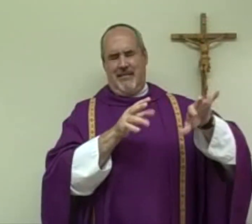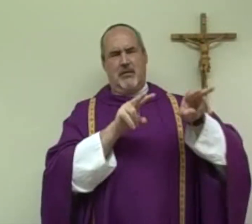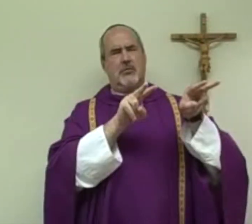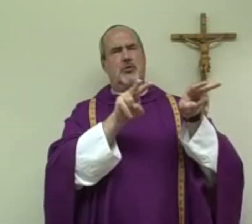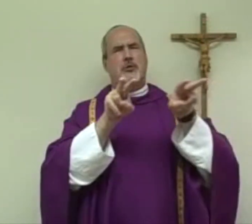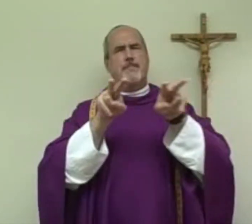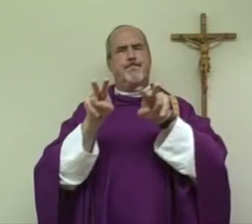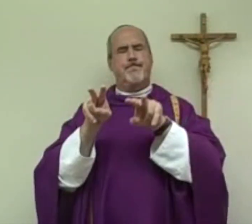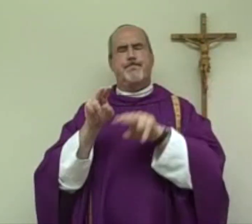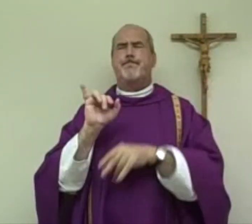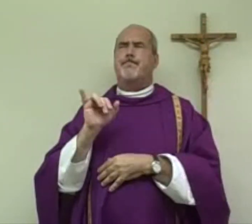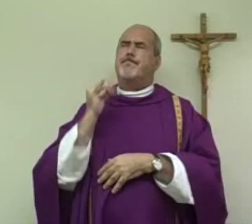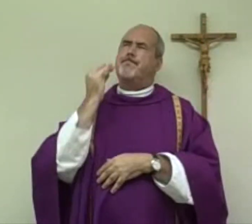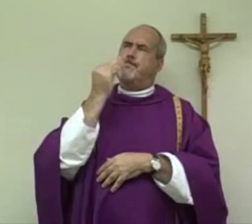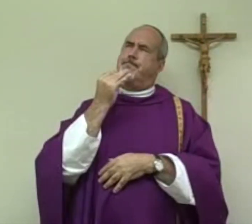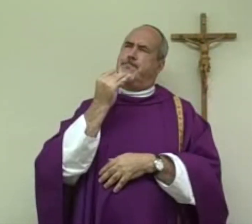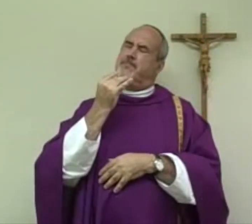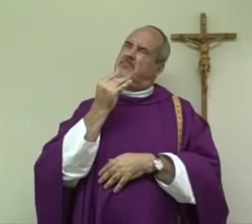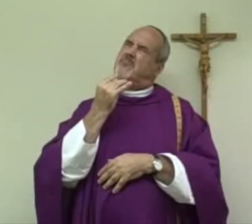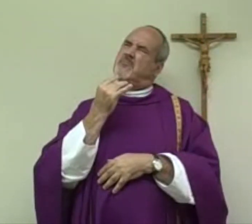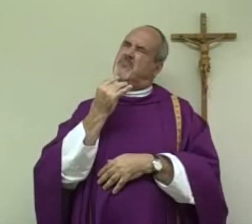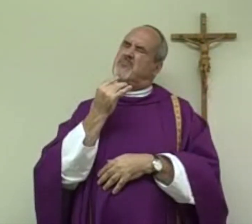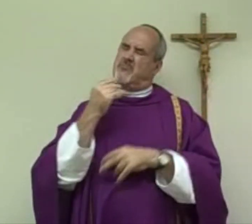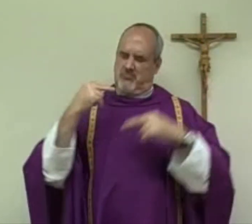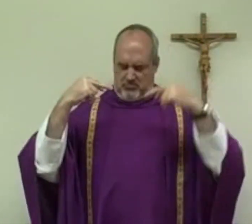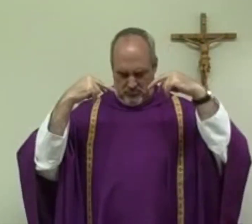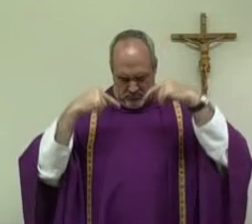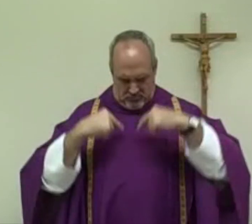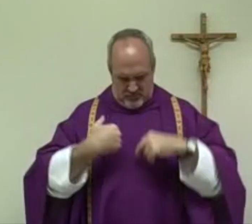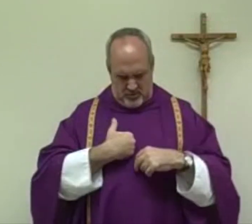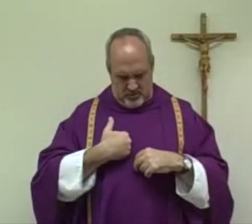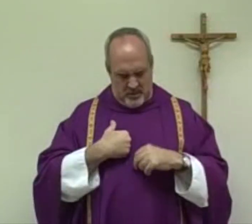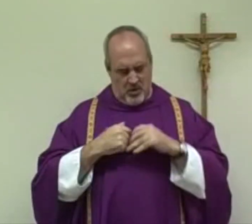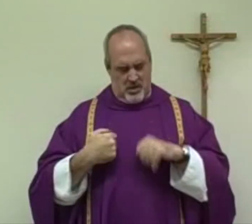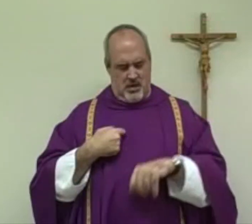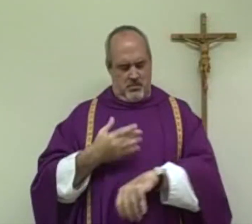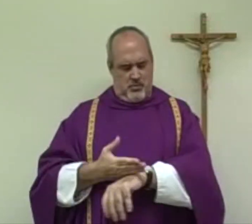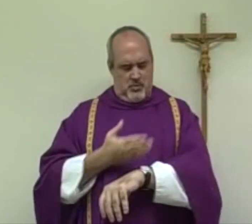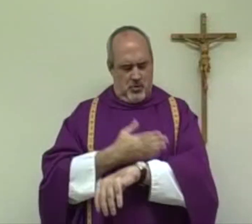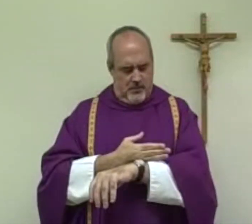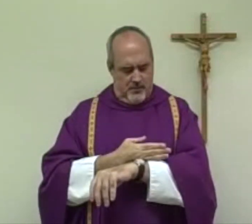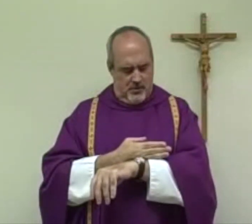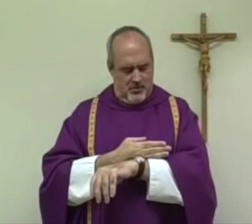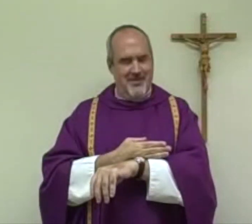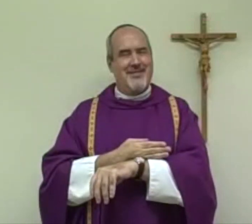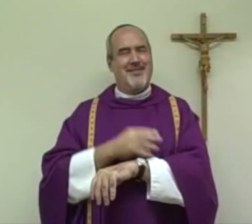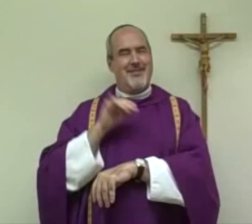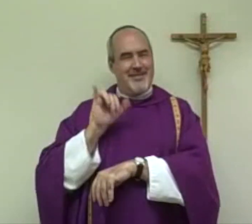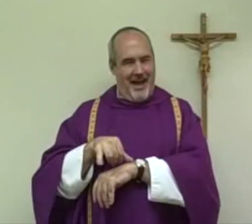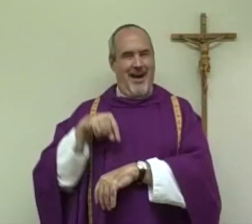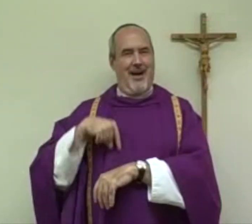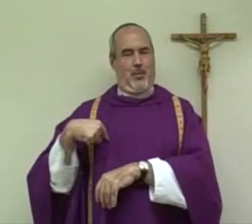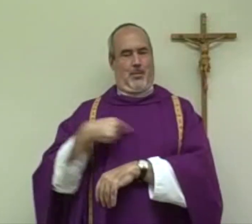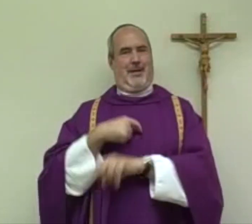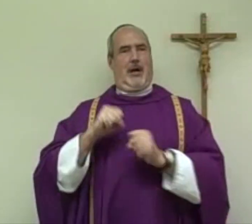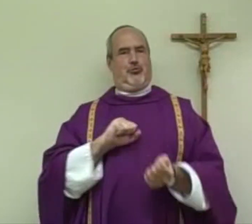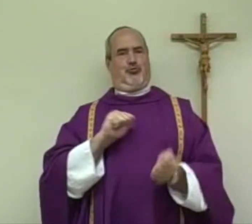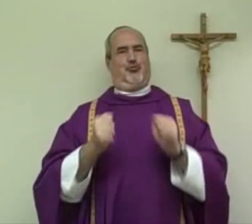judge. We have to stop doing that. And instead, when we look out into the world, we have to look back into ourselves and think about how we can